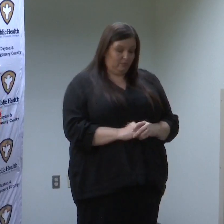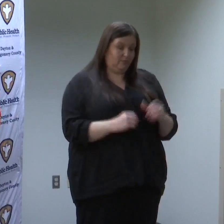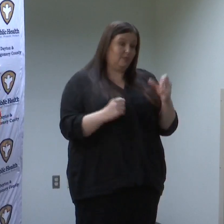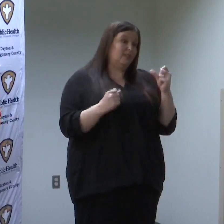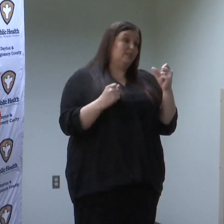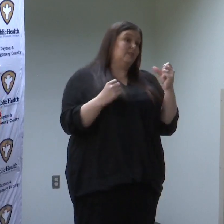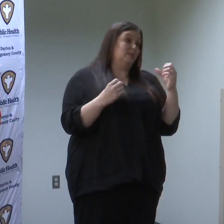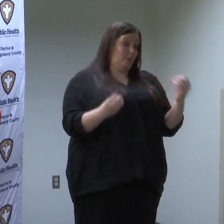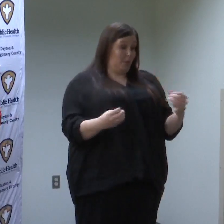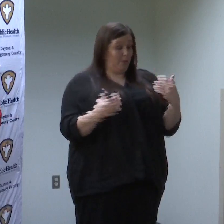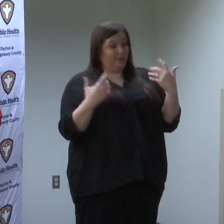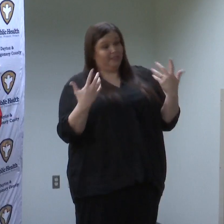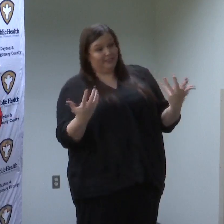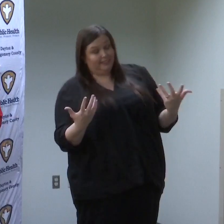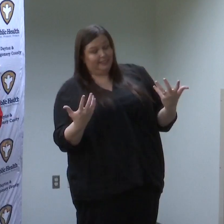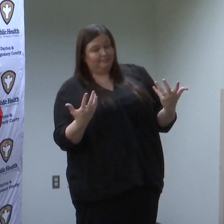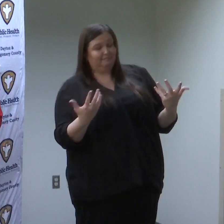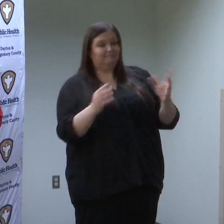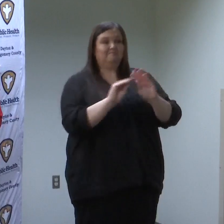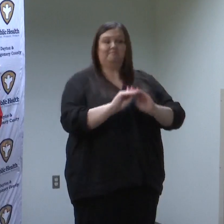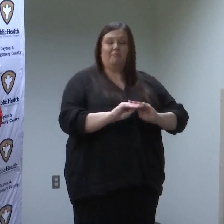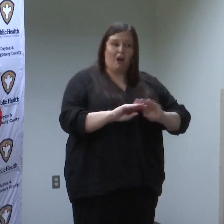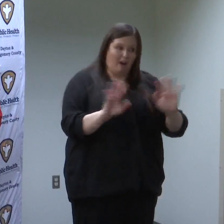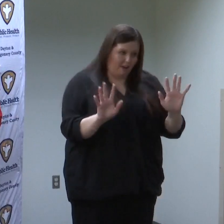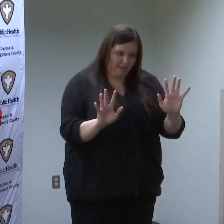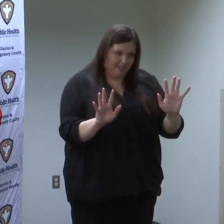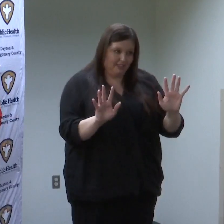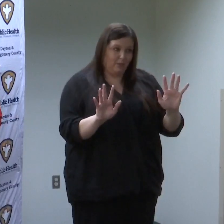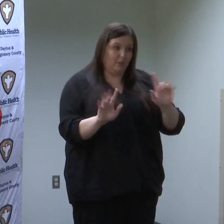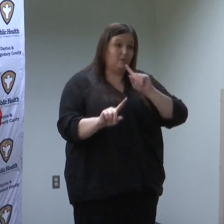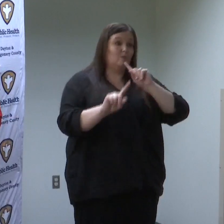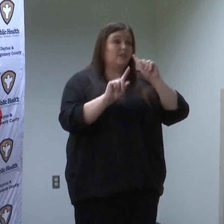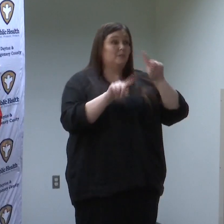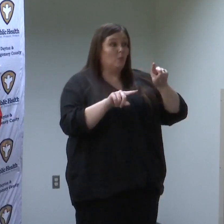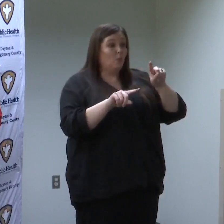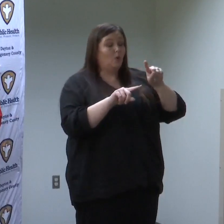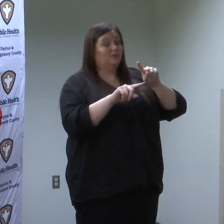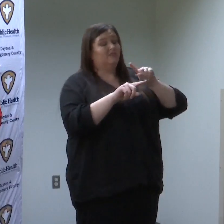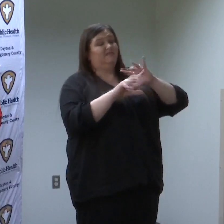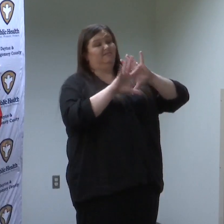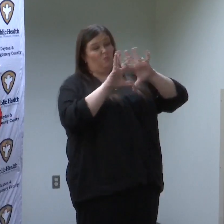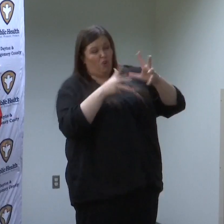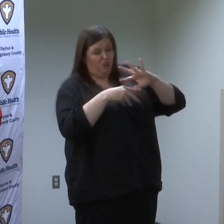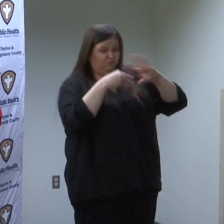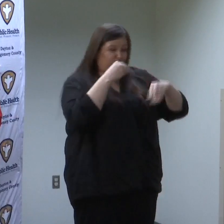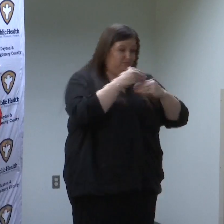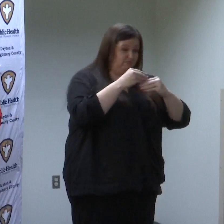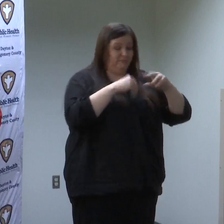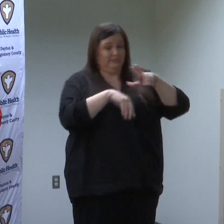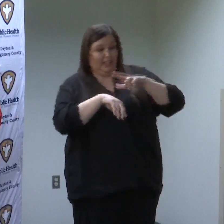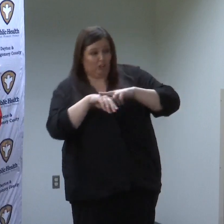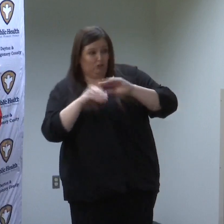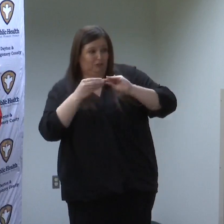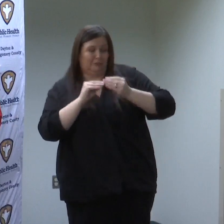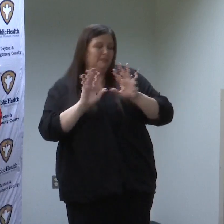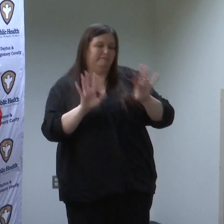So, starting today, it's pretty obvious we no longer need to report global and national numbers on this